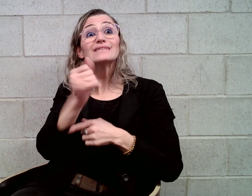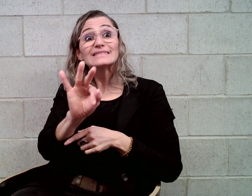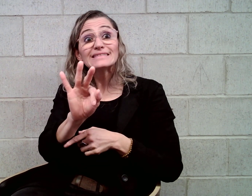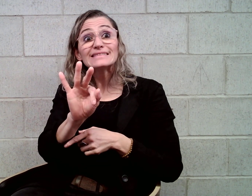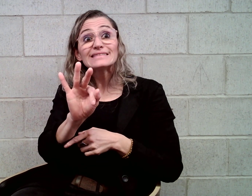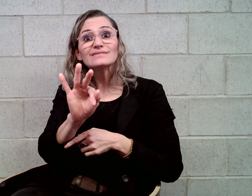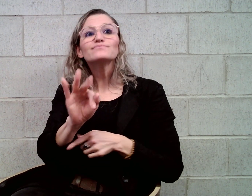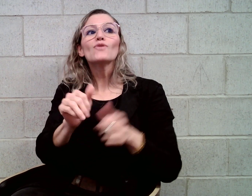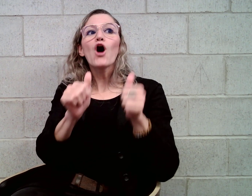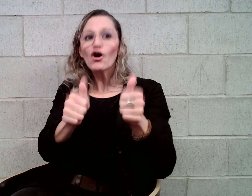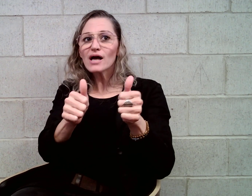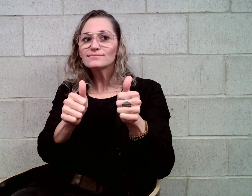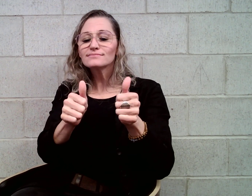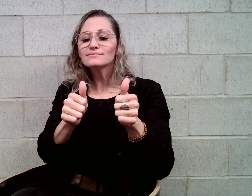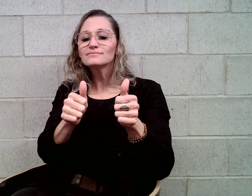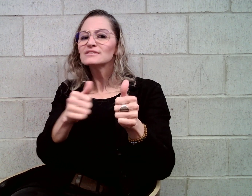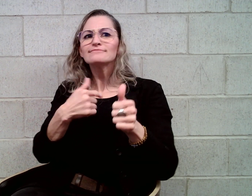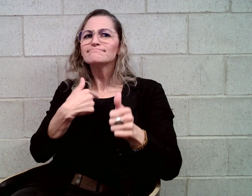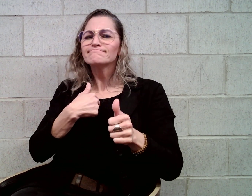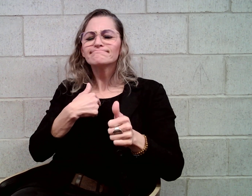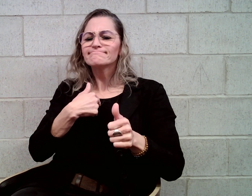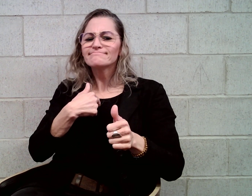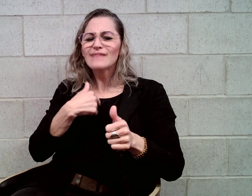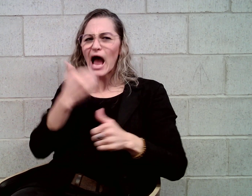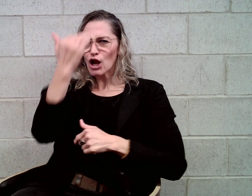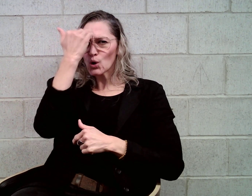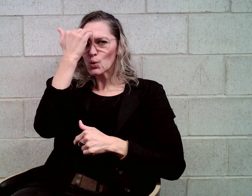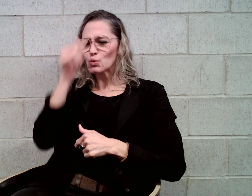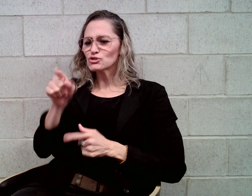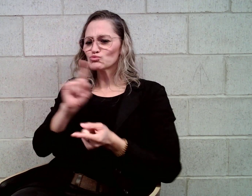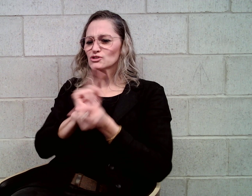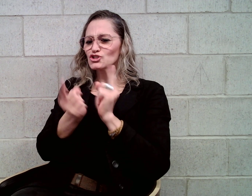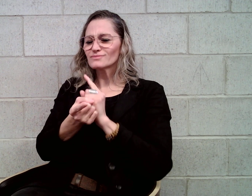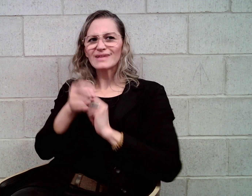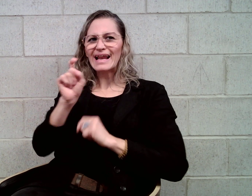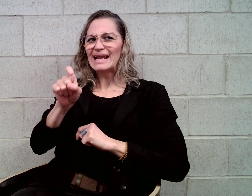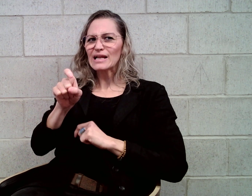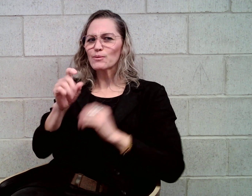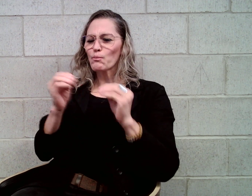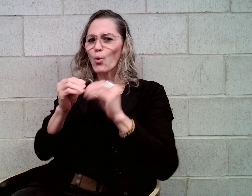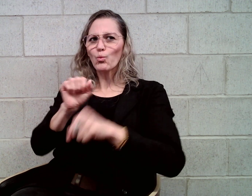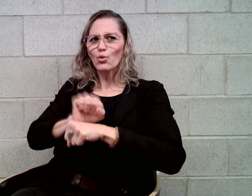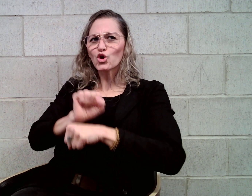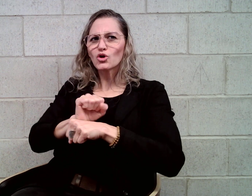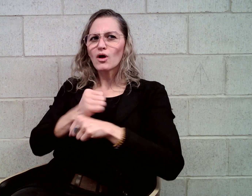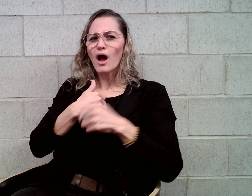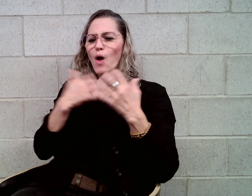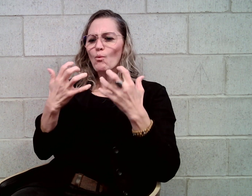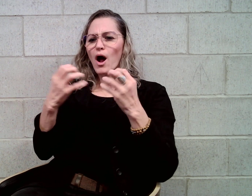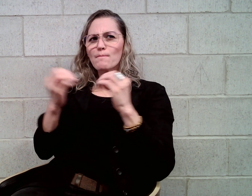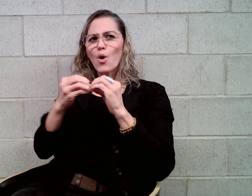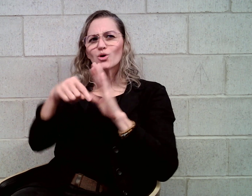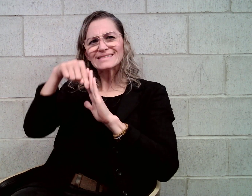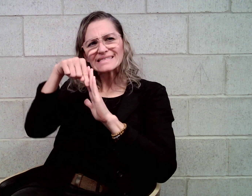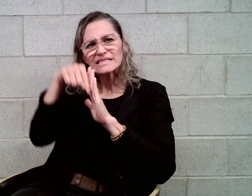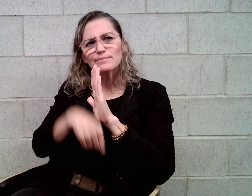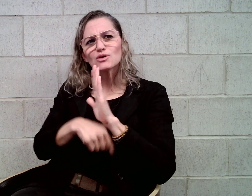in 2019, we're like, let's do this again. And I knew that the translation needed more work, it needed